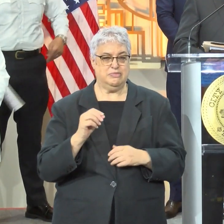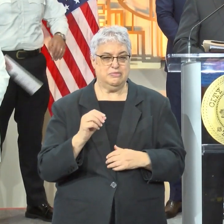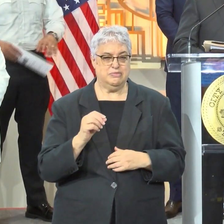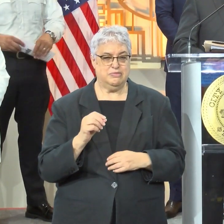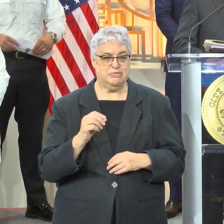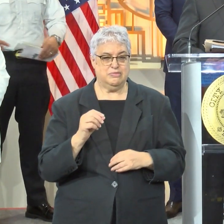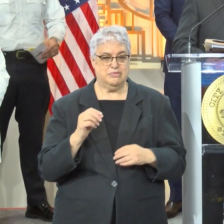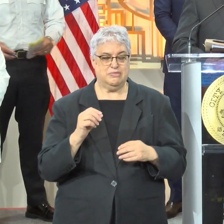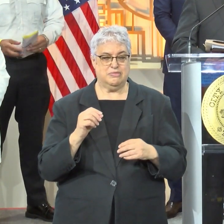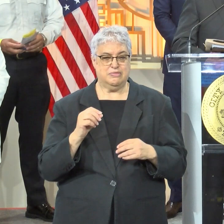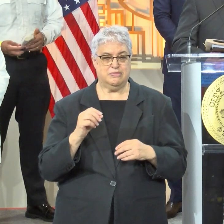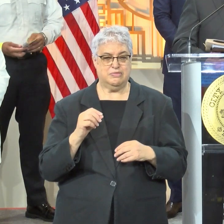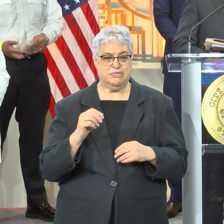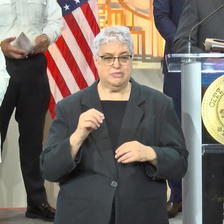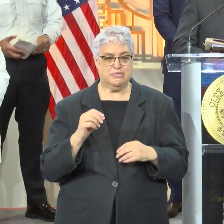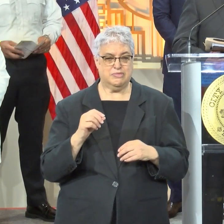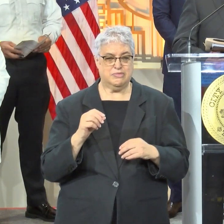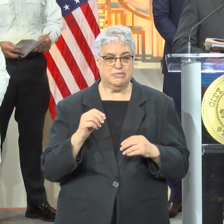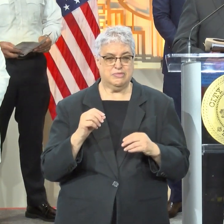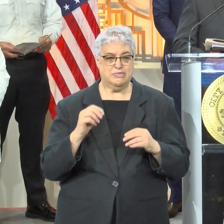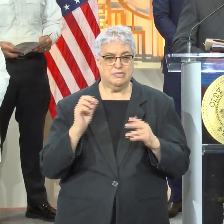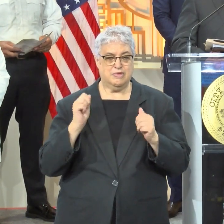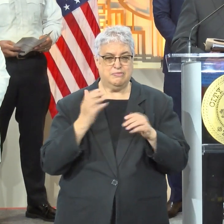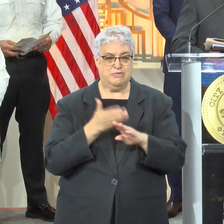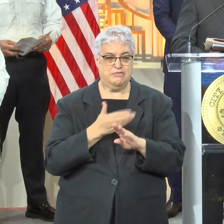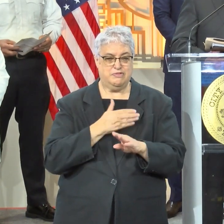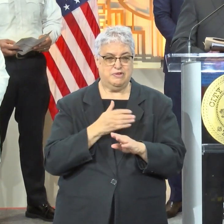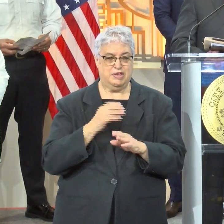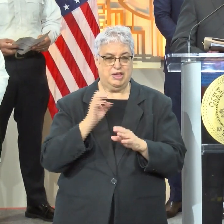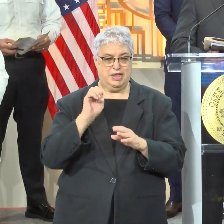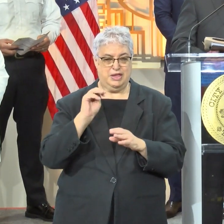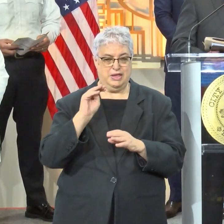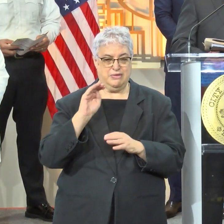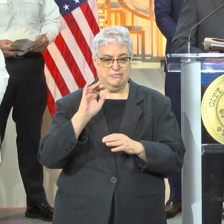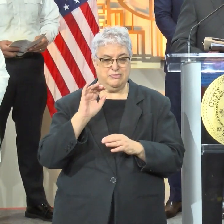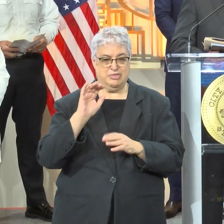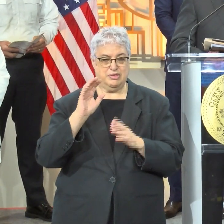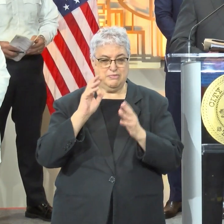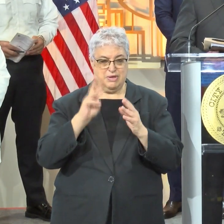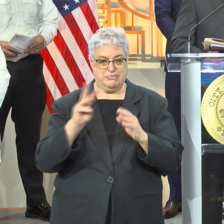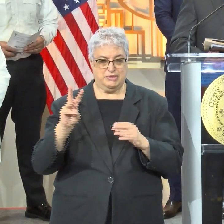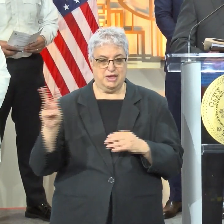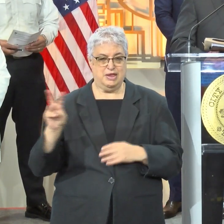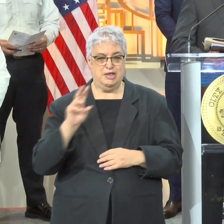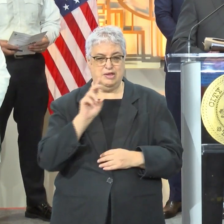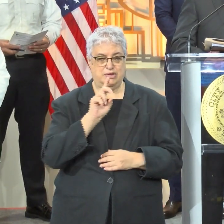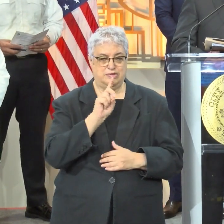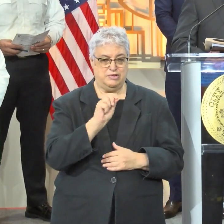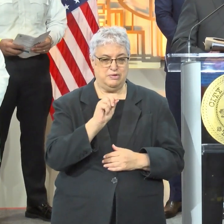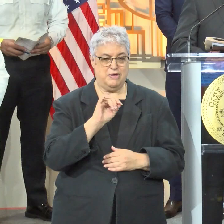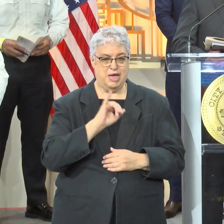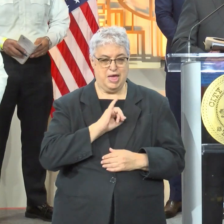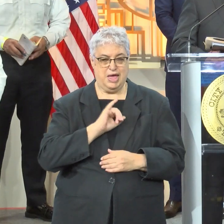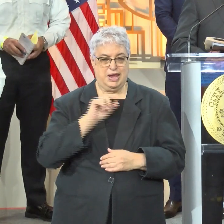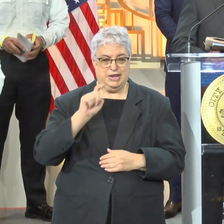a computer, you can register ahead at the email, the website,